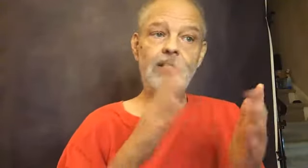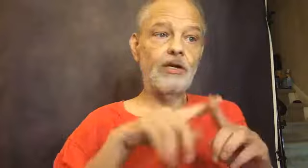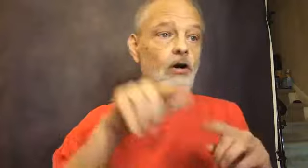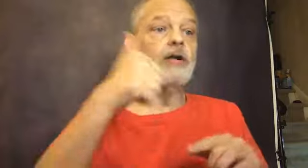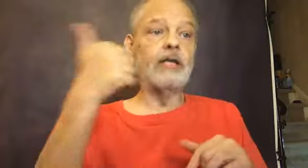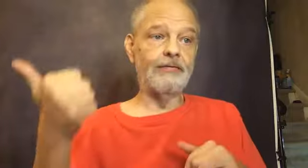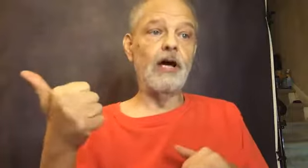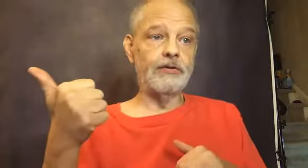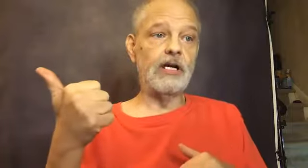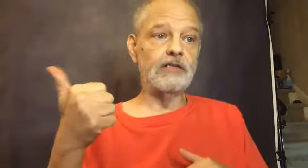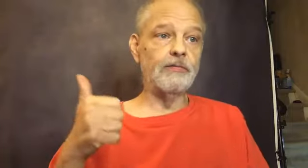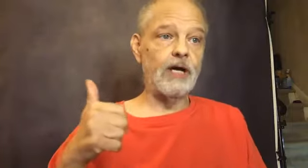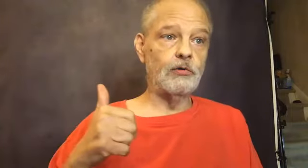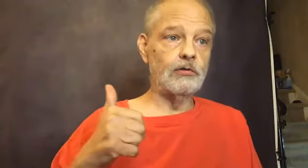There are definitely other signs for Bible.